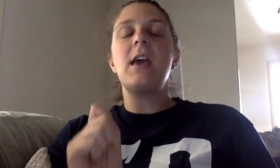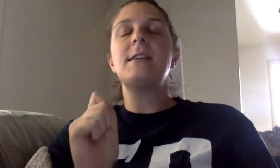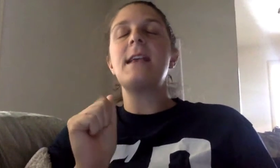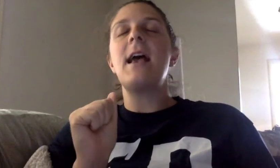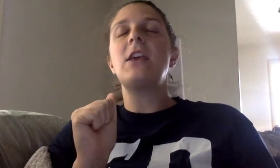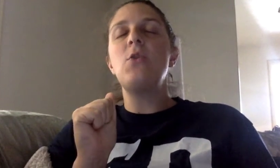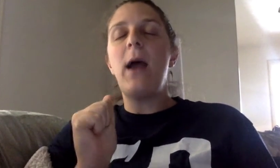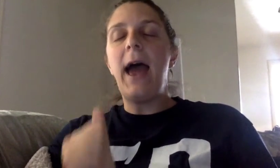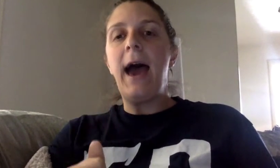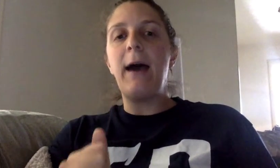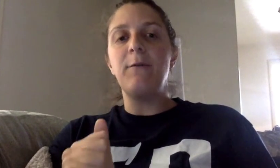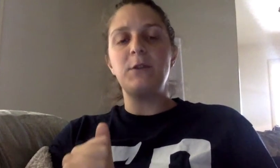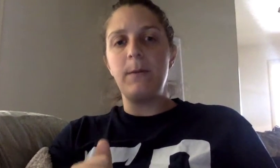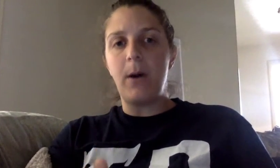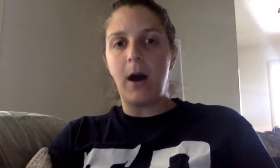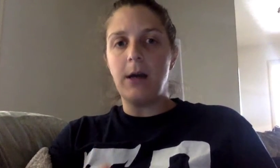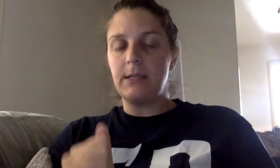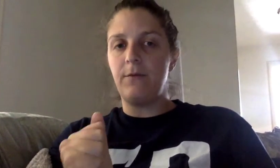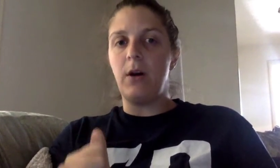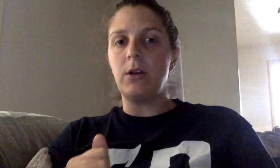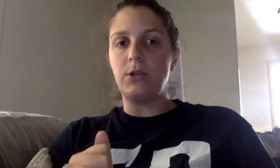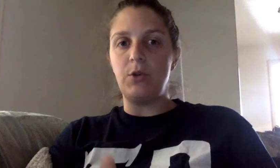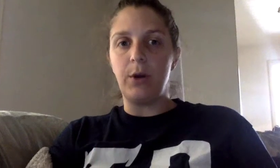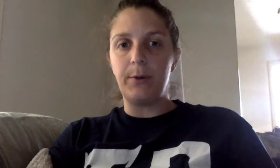is you have to be positive on a tour.